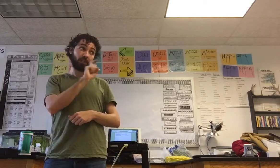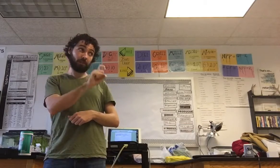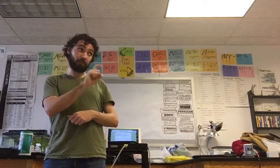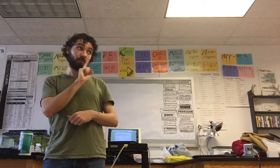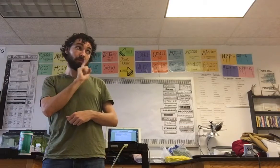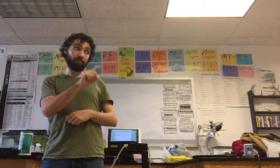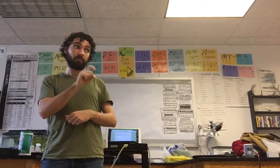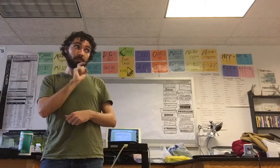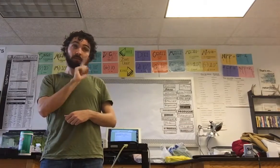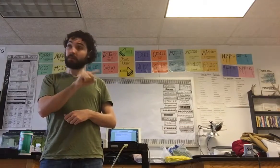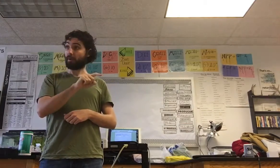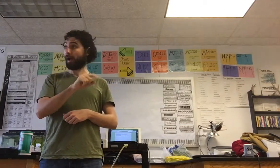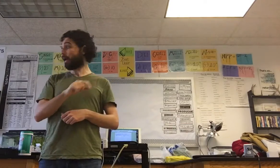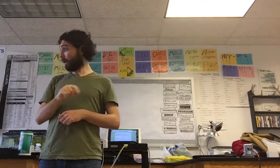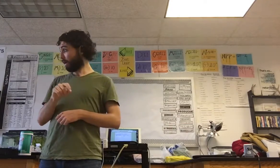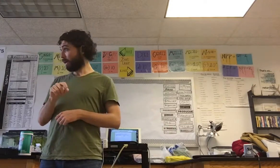Questions. Okay?